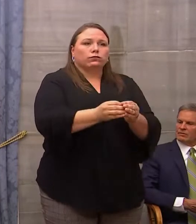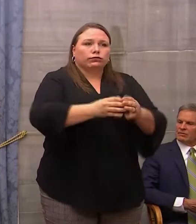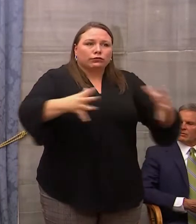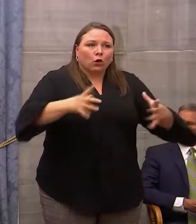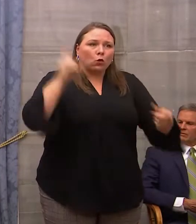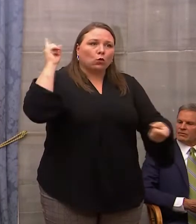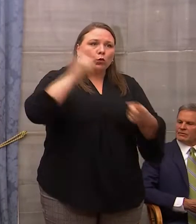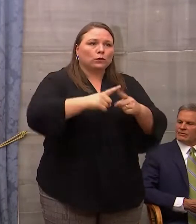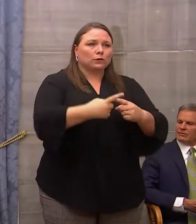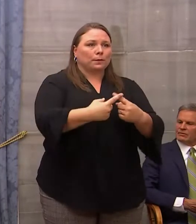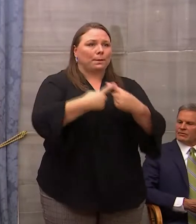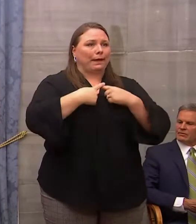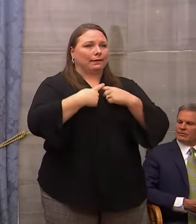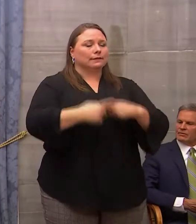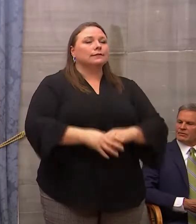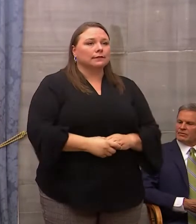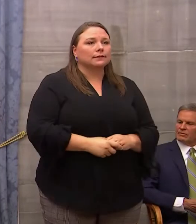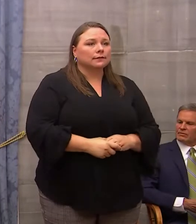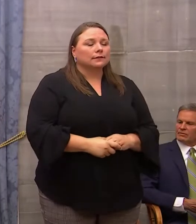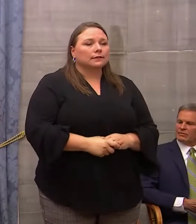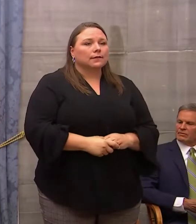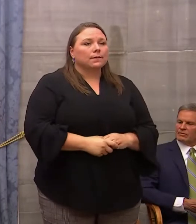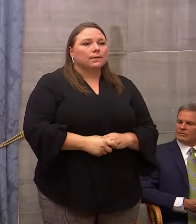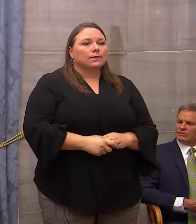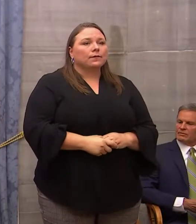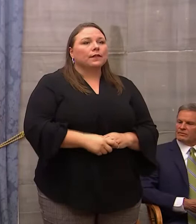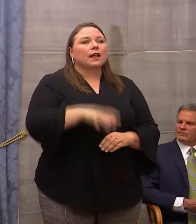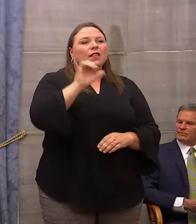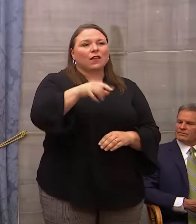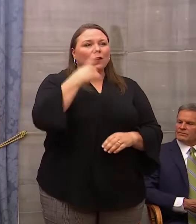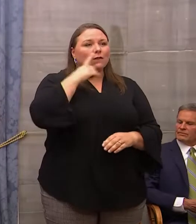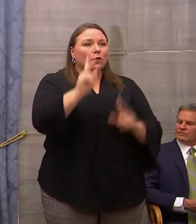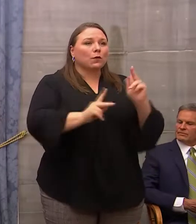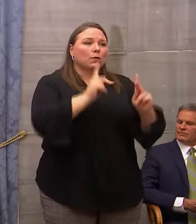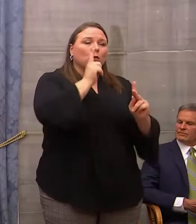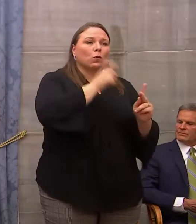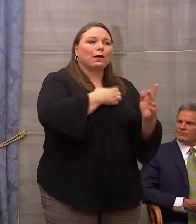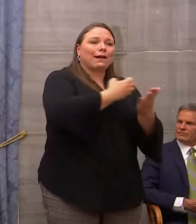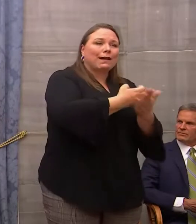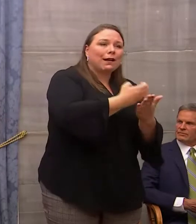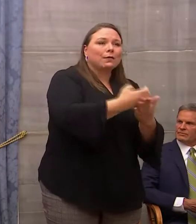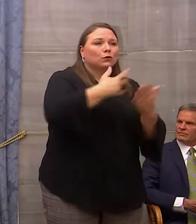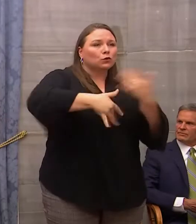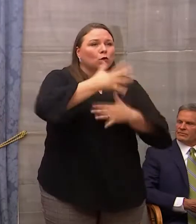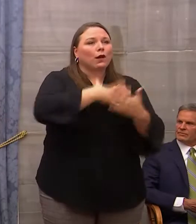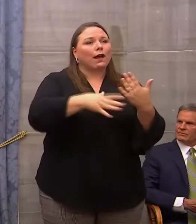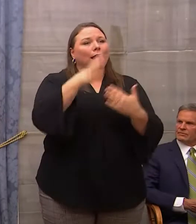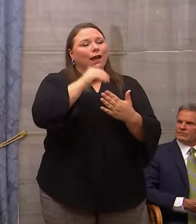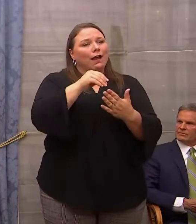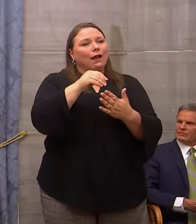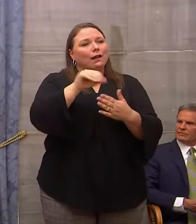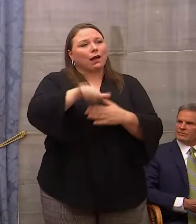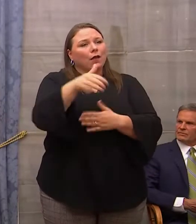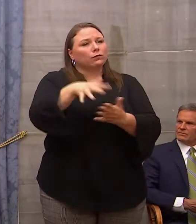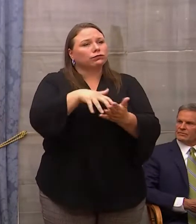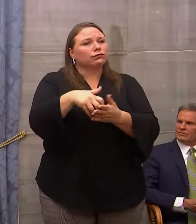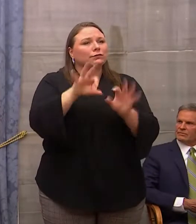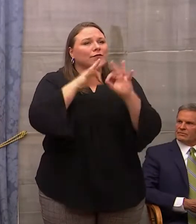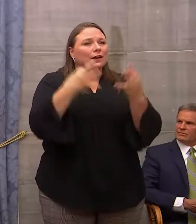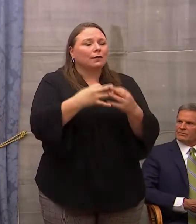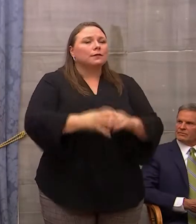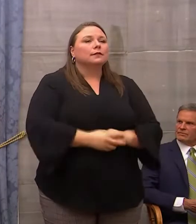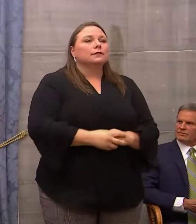to reduce dependency of economically, socially, and developmentally vulnerable Tennessee families. A